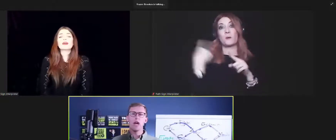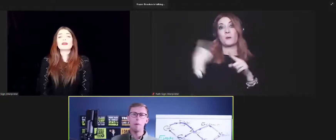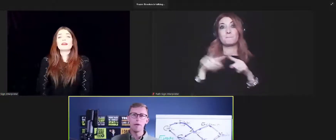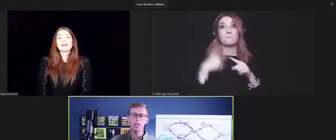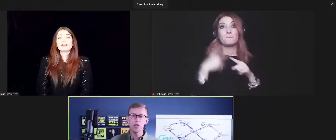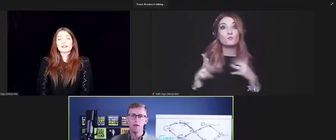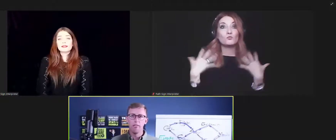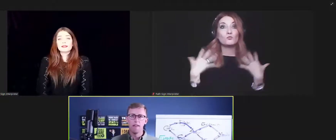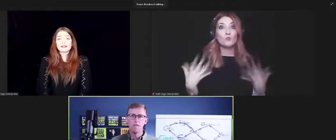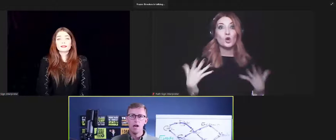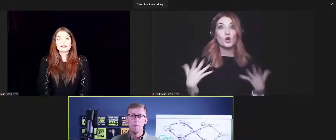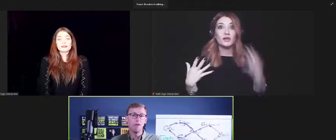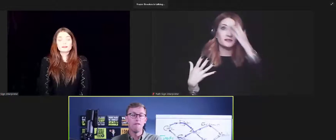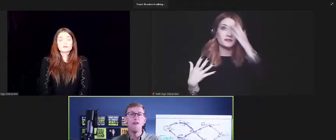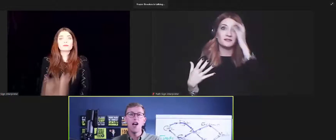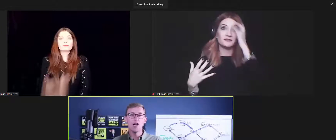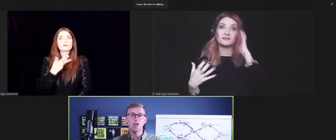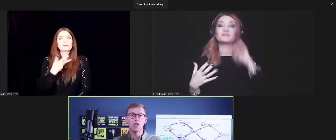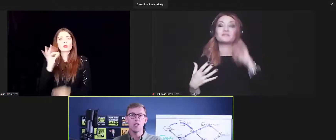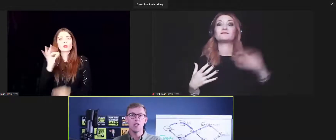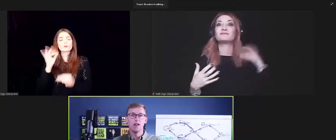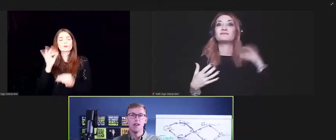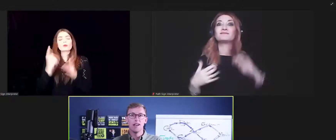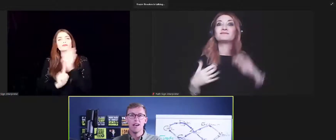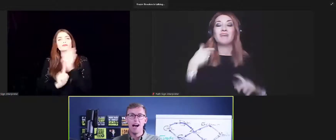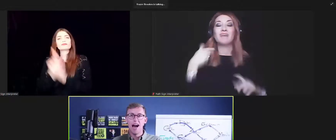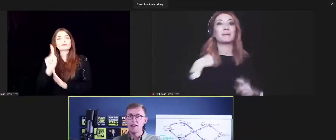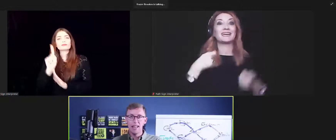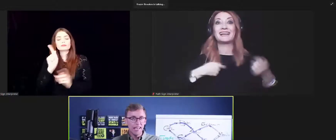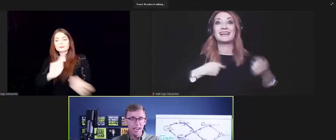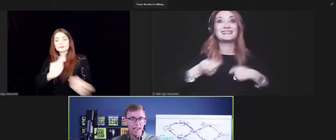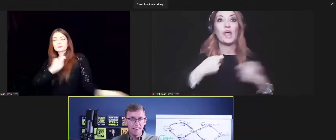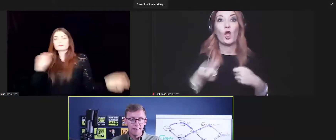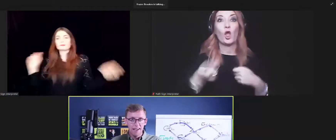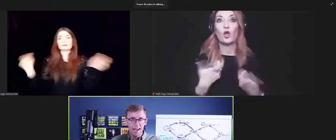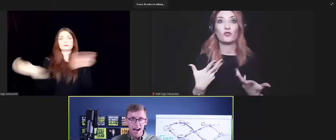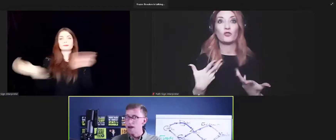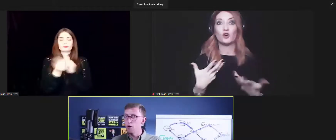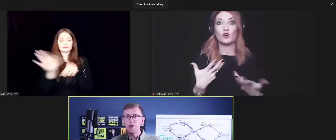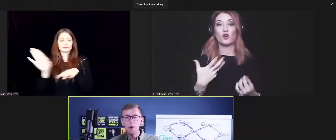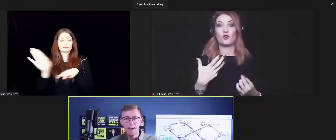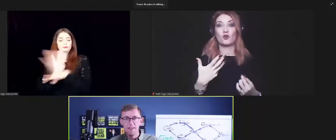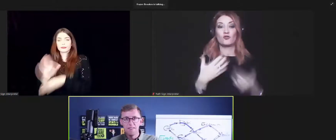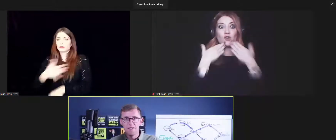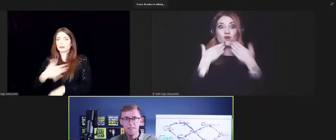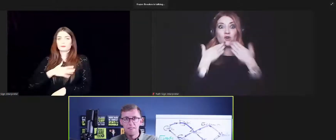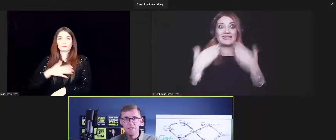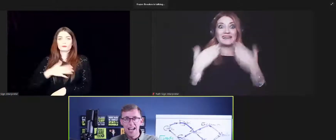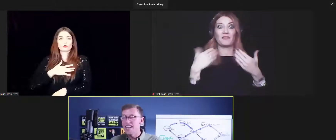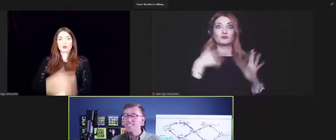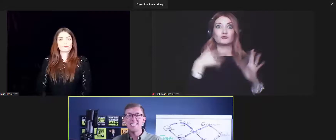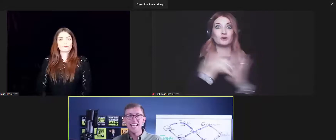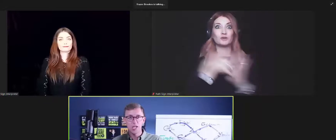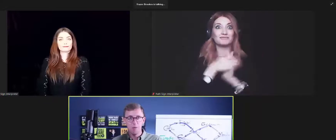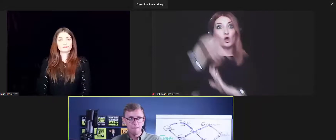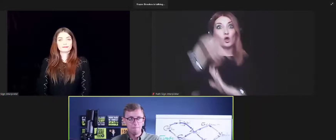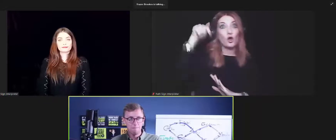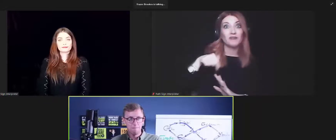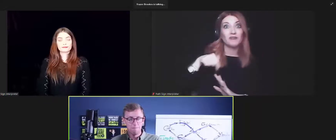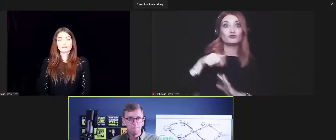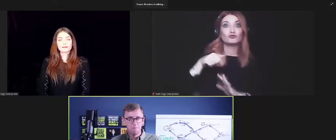in my business. But at first, I didn't like it. I didn't want to do it. I didn't stick to it.